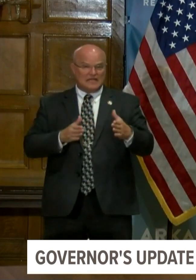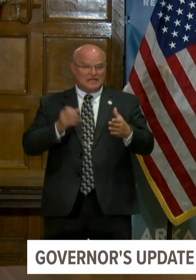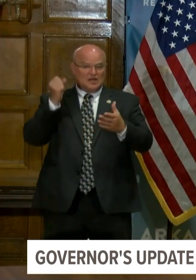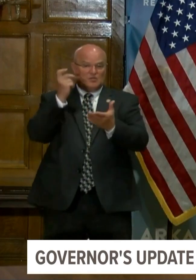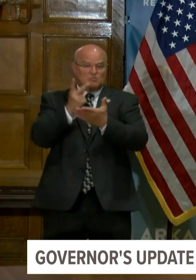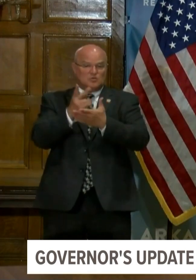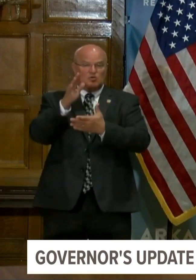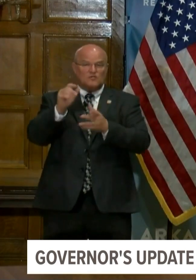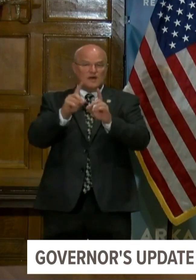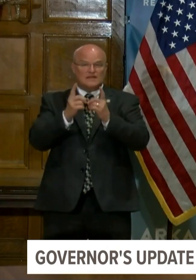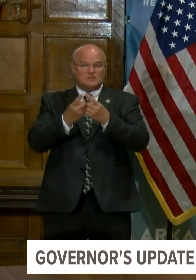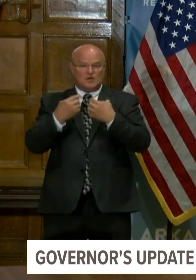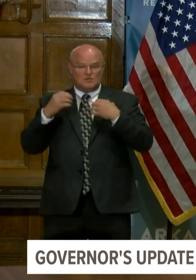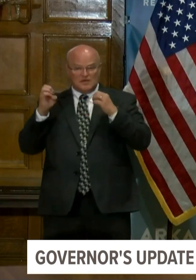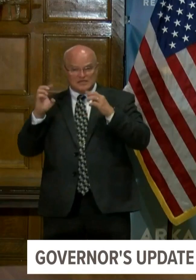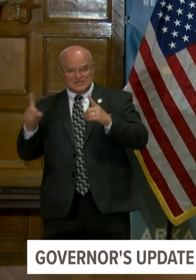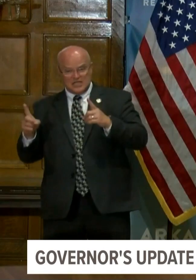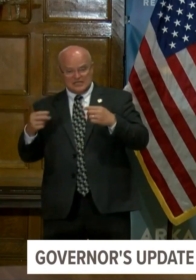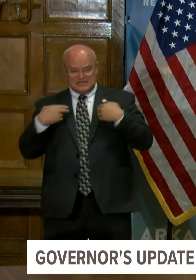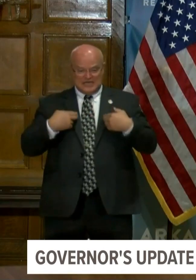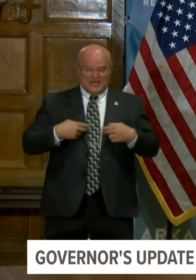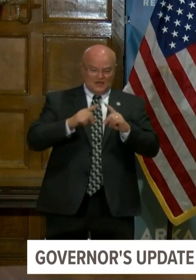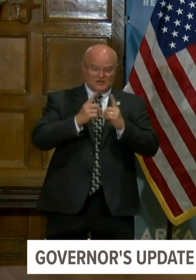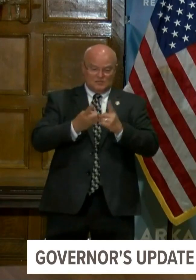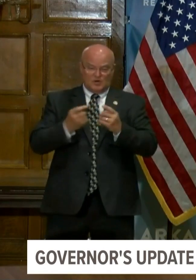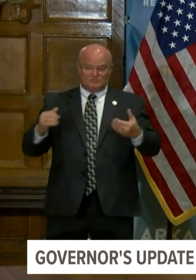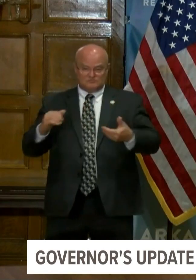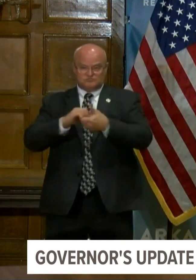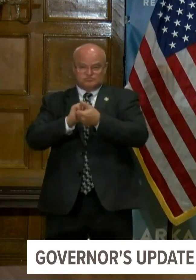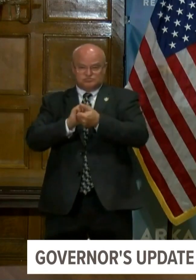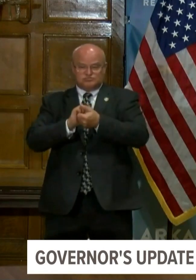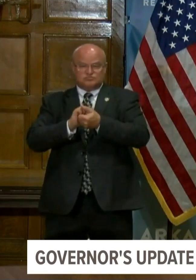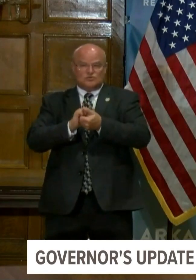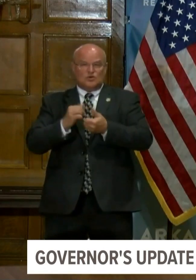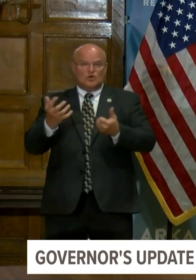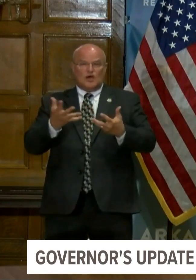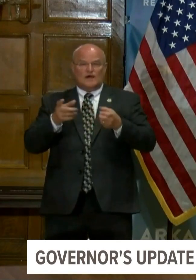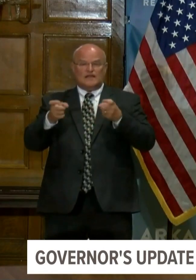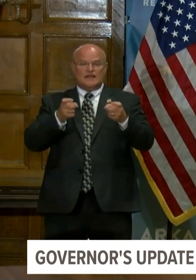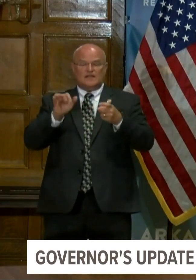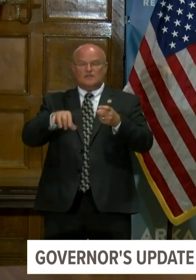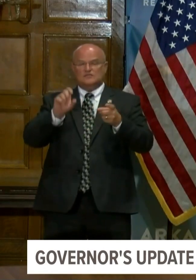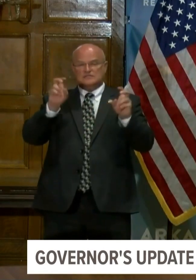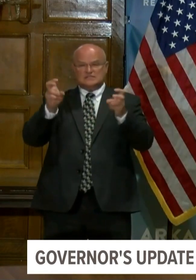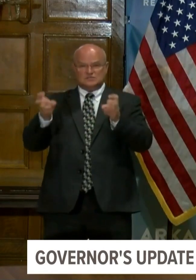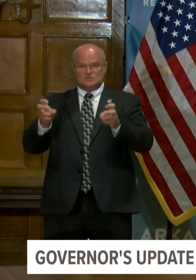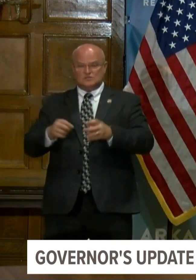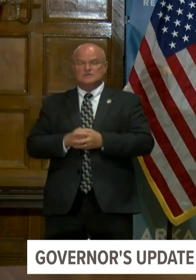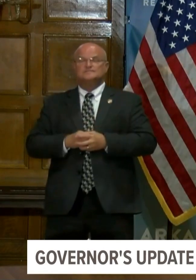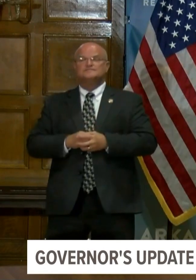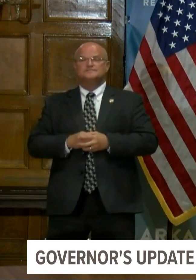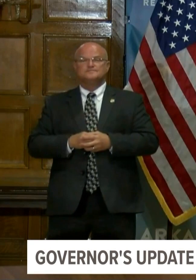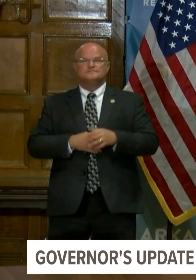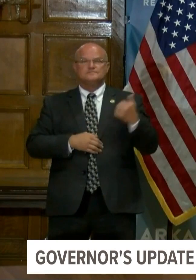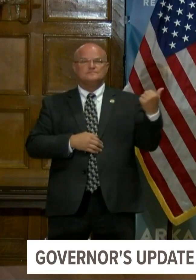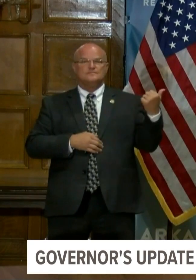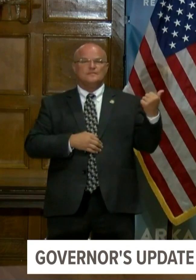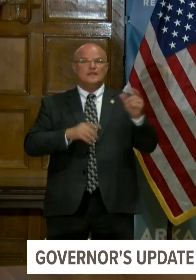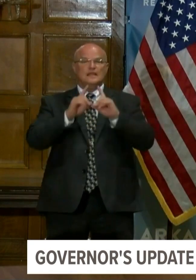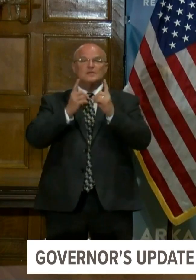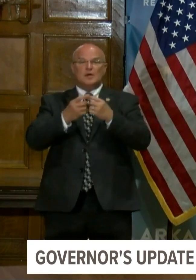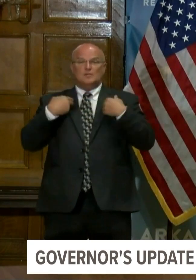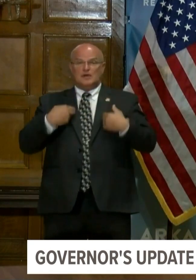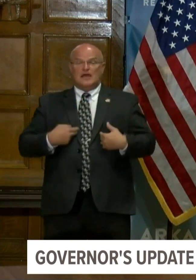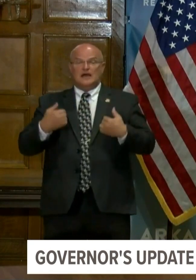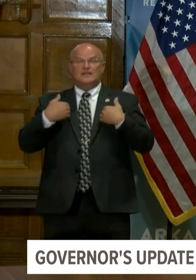by the Department of Education or the Health Department in terms of how they're going to handle those issues? Well, the Department of Health has